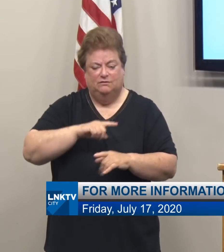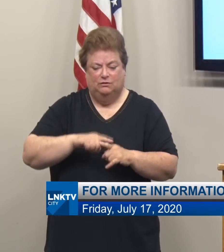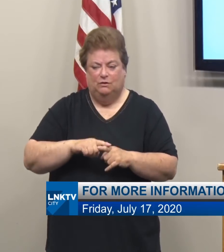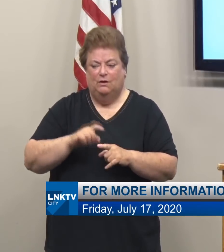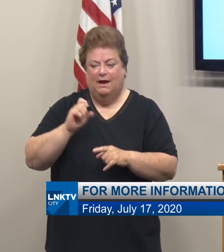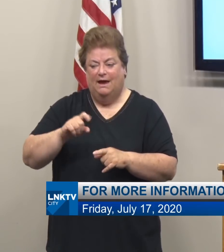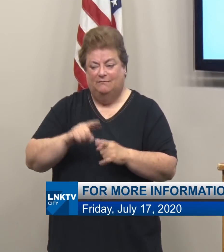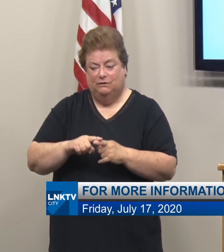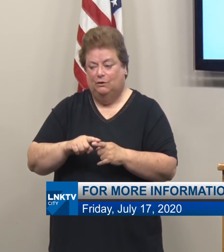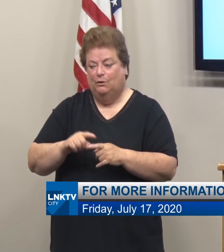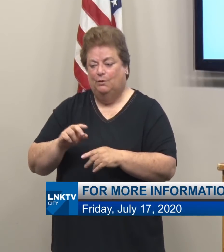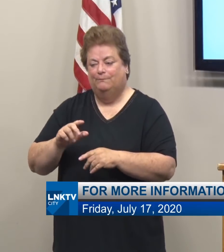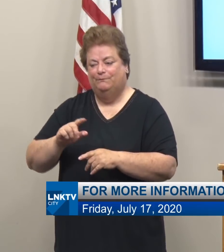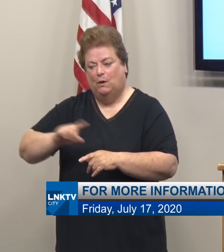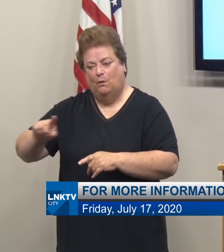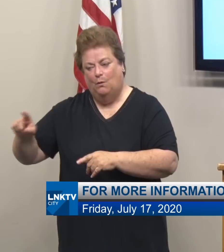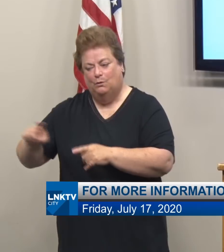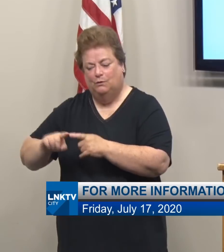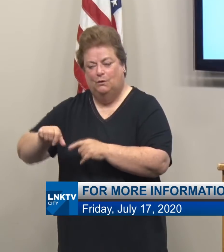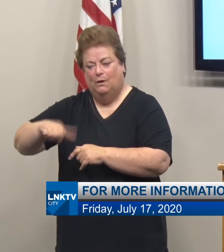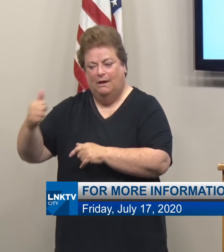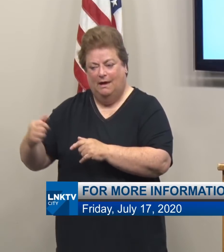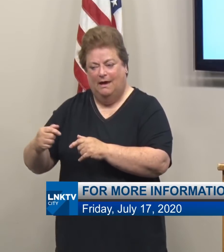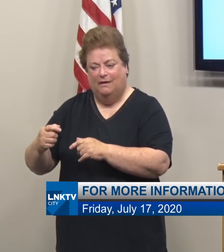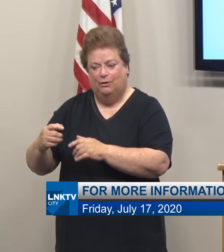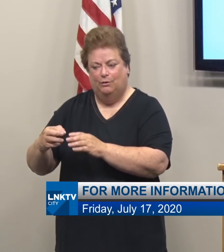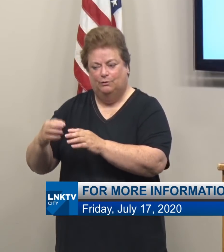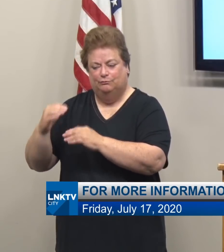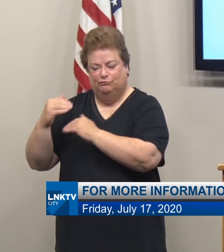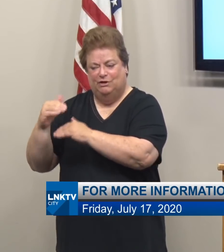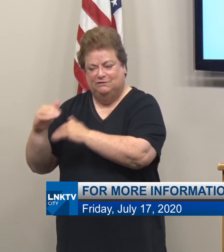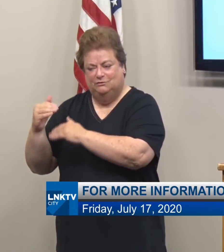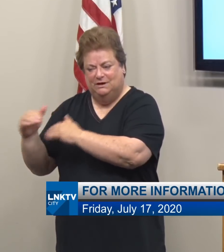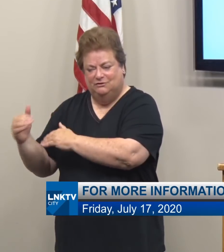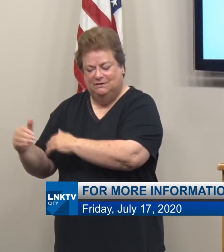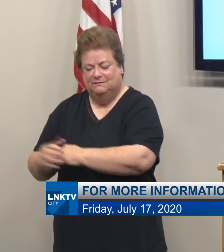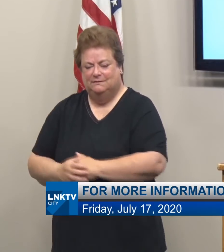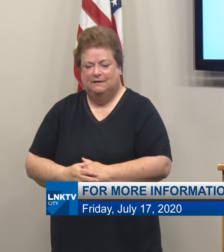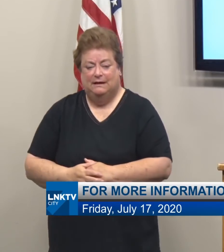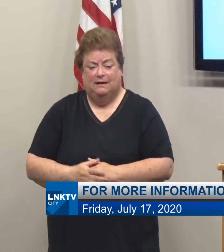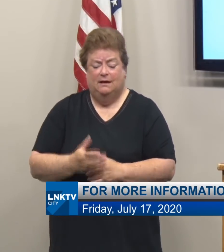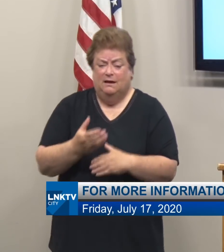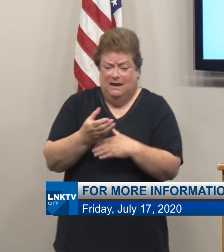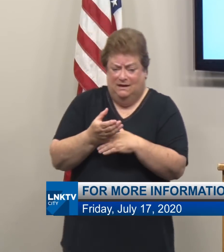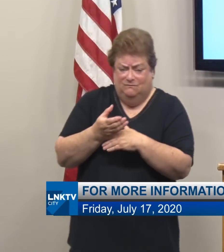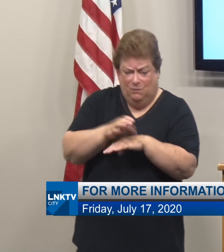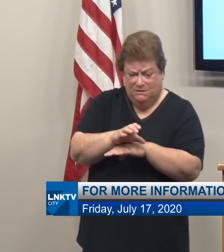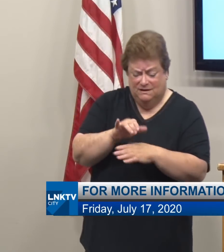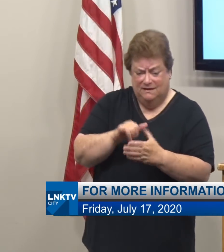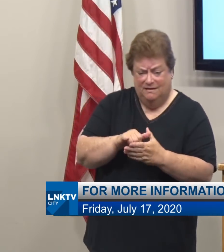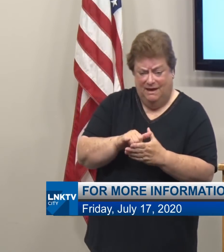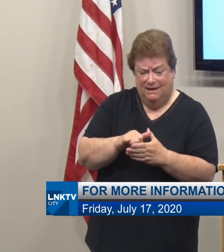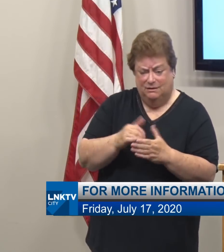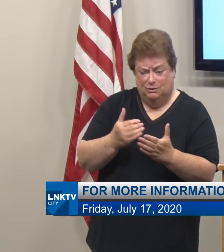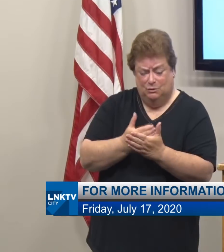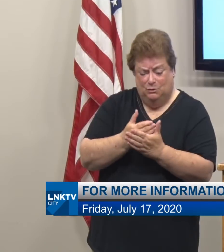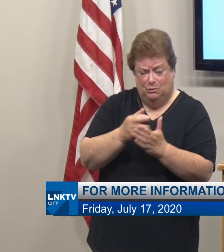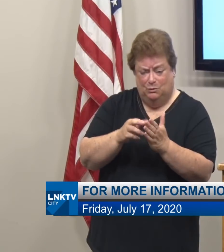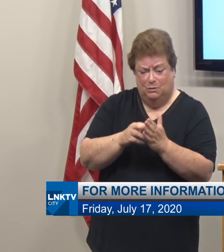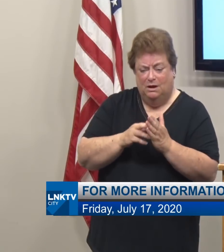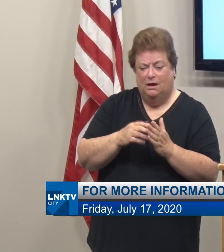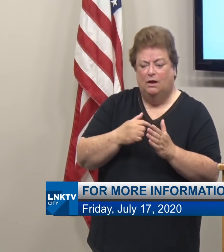these further restrictions. On the question of enforcement of this new measure, we plan to emphasize